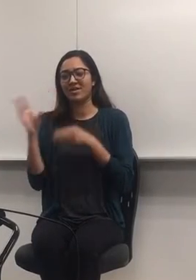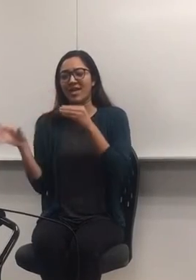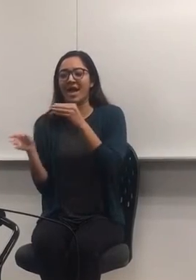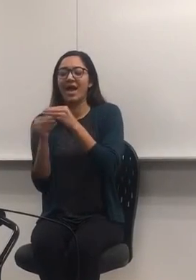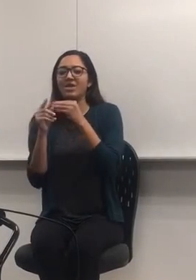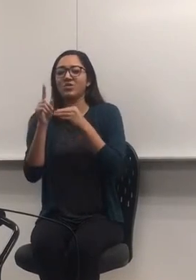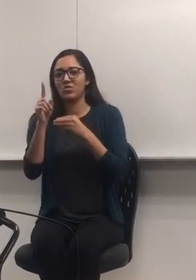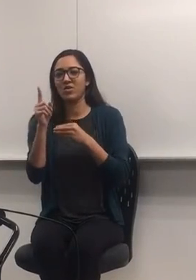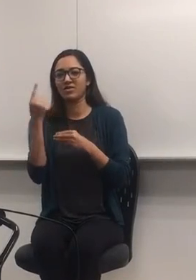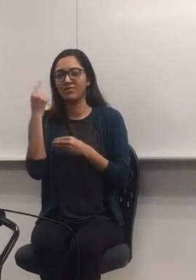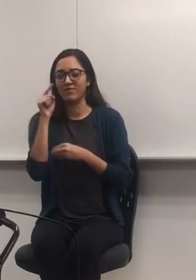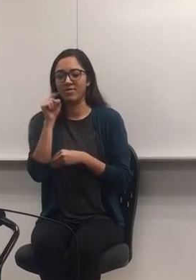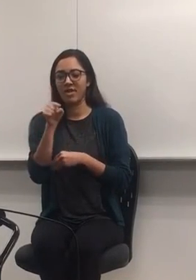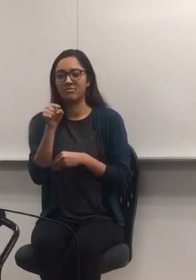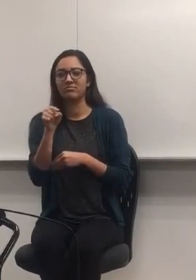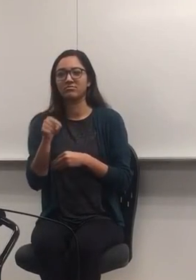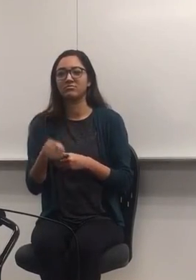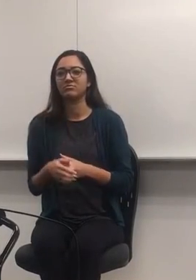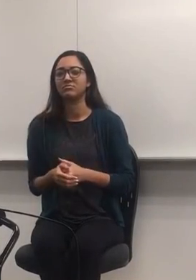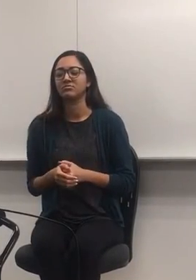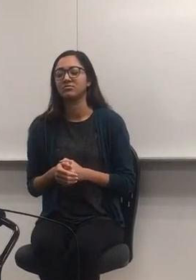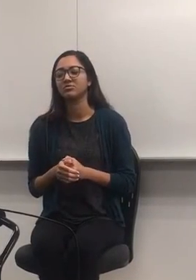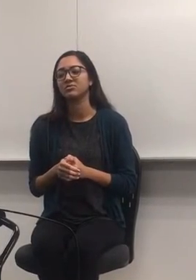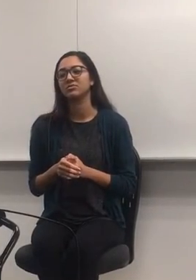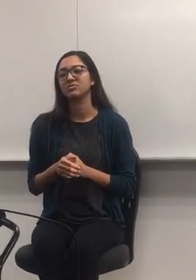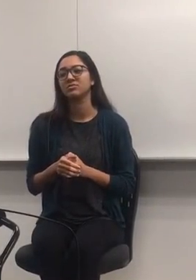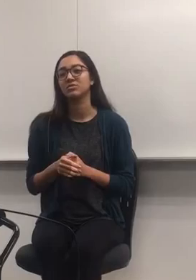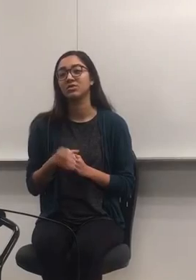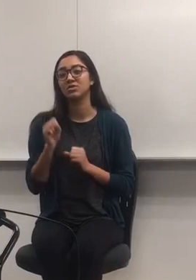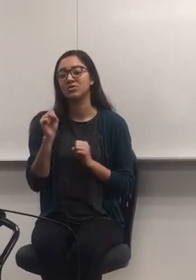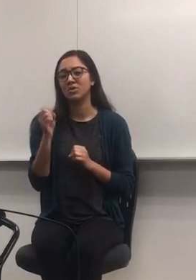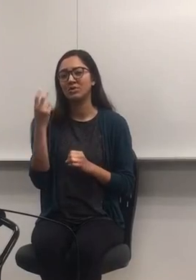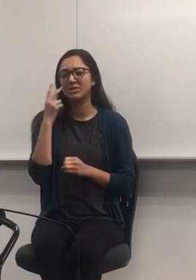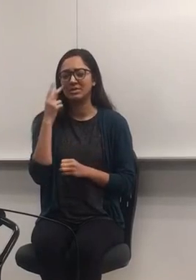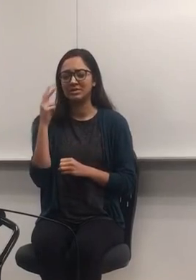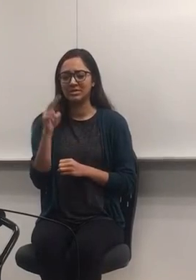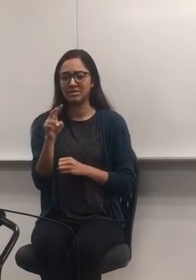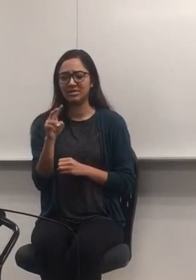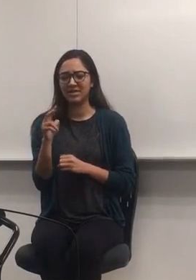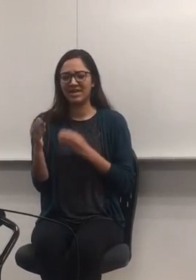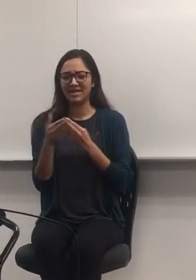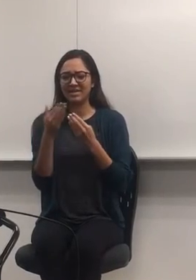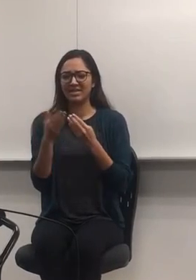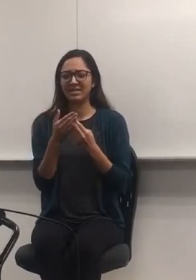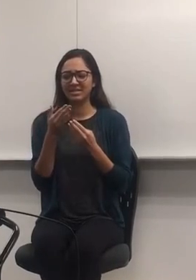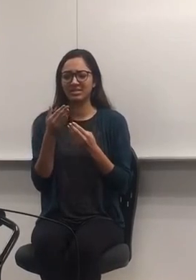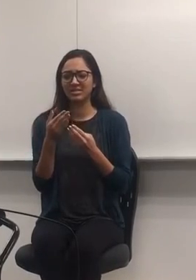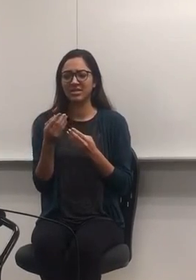result, okay? All right, so let's see. Let's start with an easy one. What would you let x equal to start with?